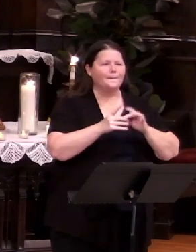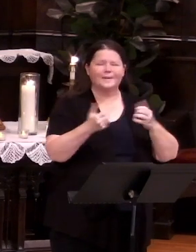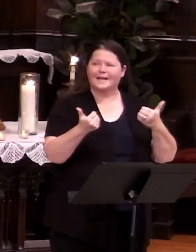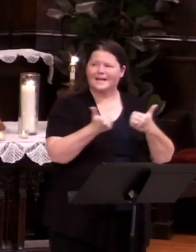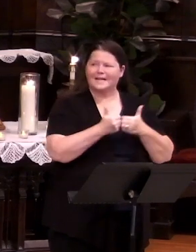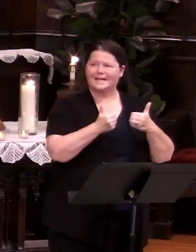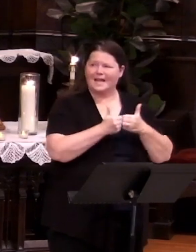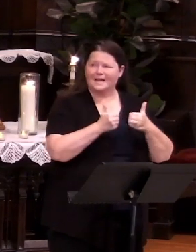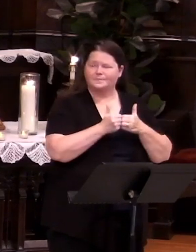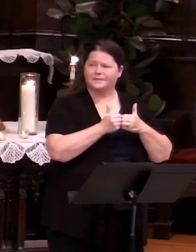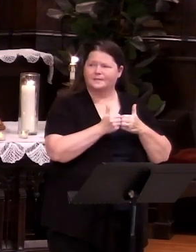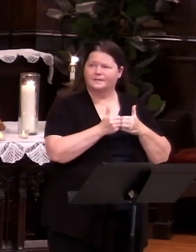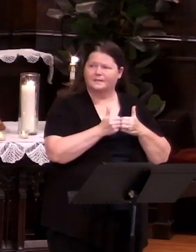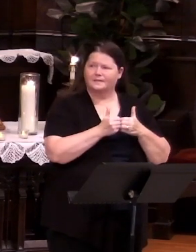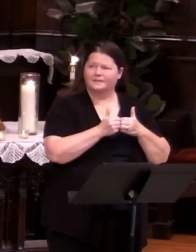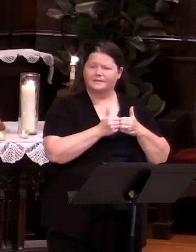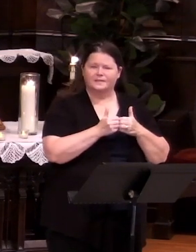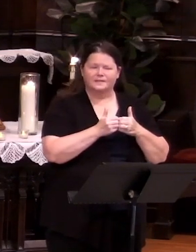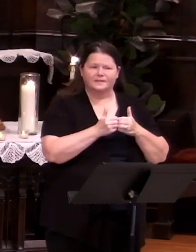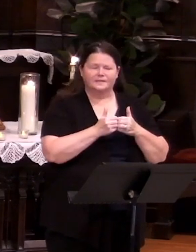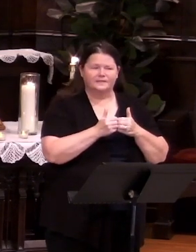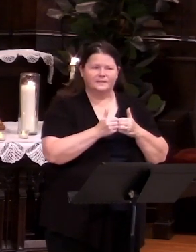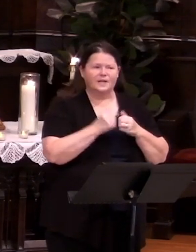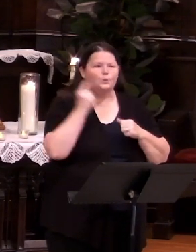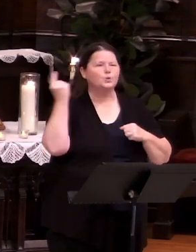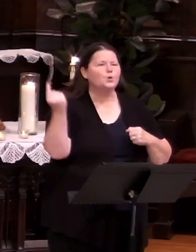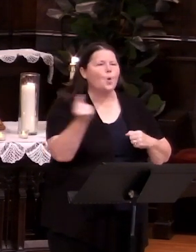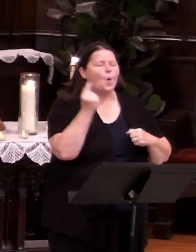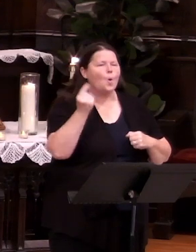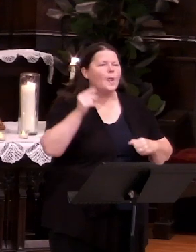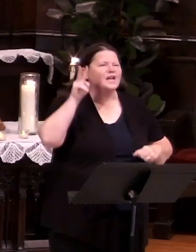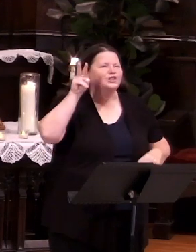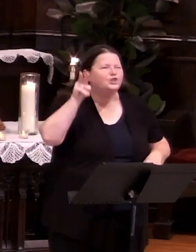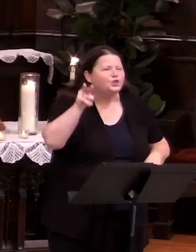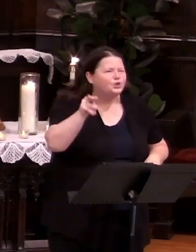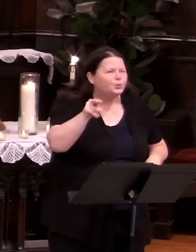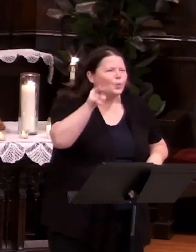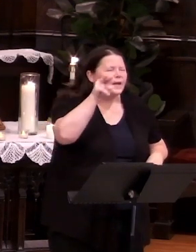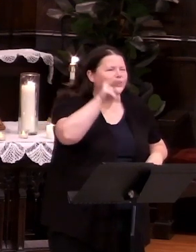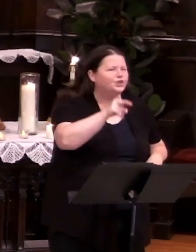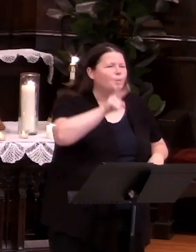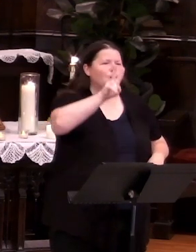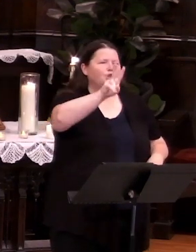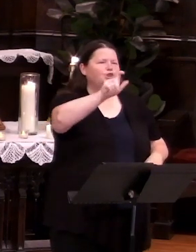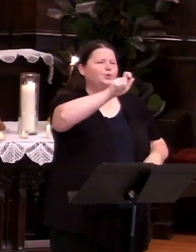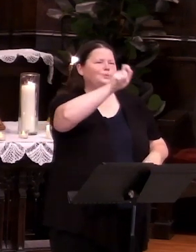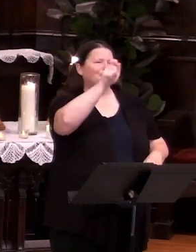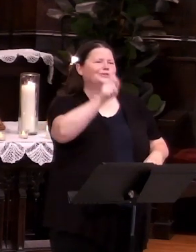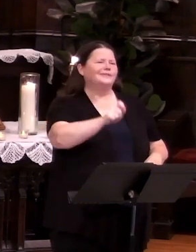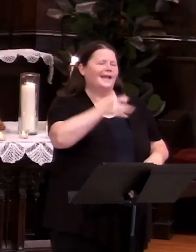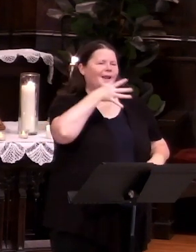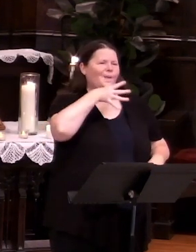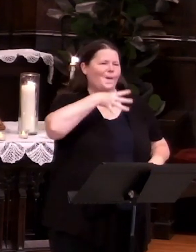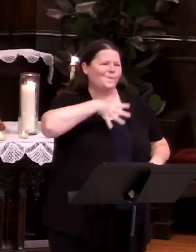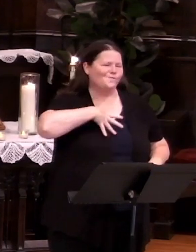held, there were only 22 female athletes? That was 2% of everyone